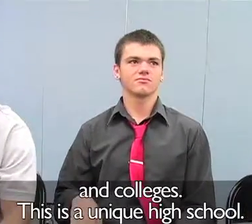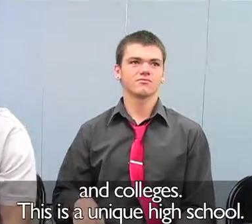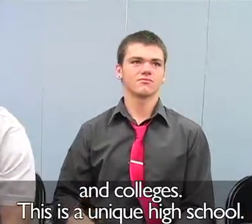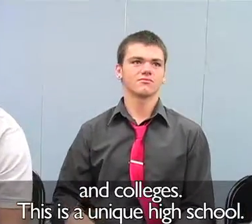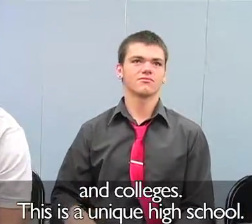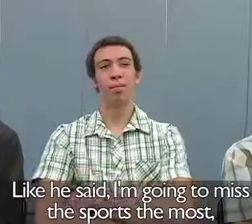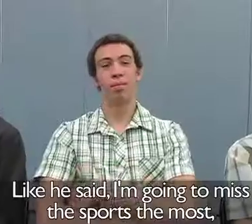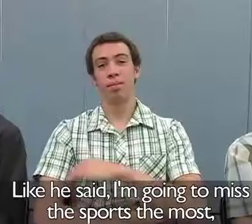school.